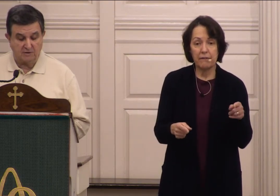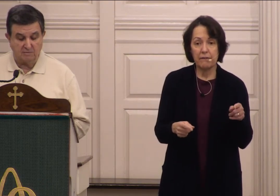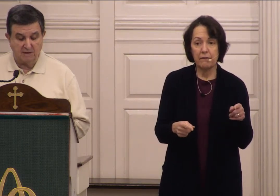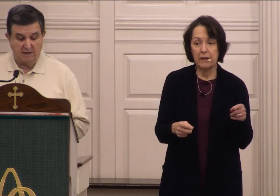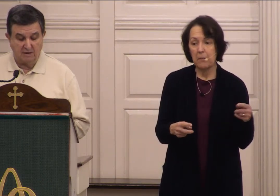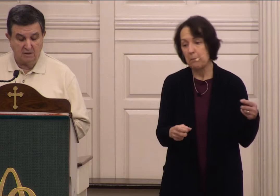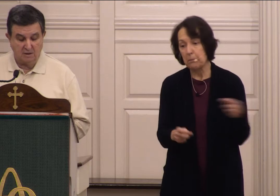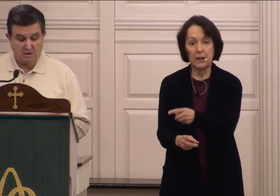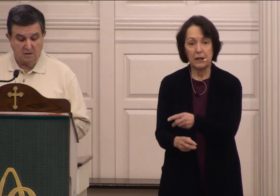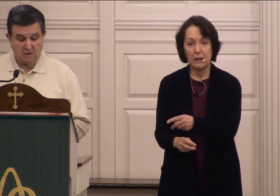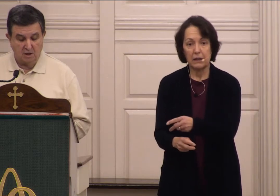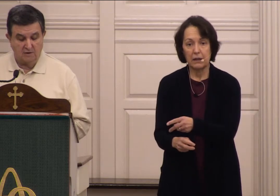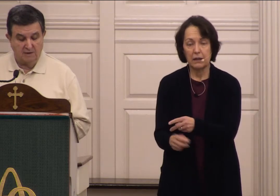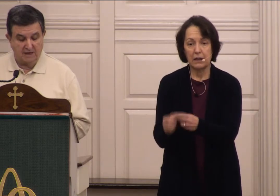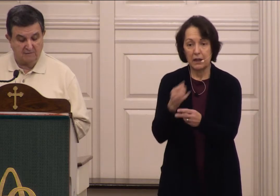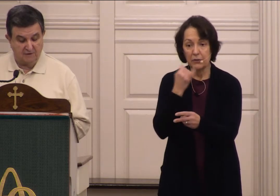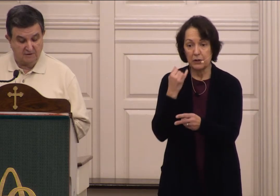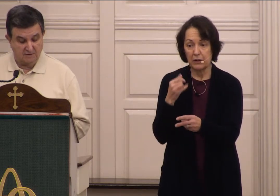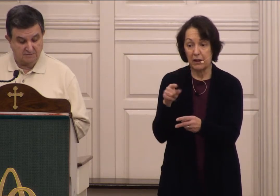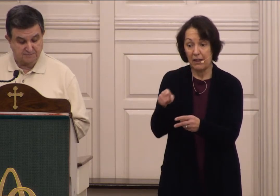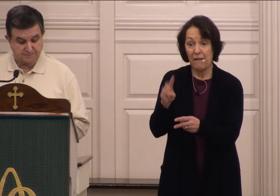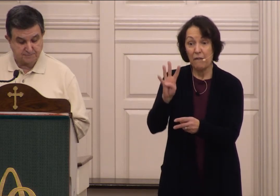men on the battlefield.